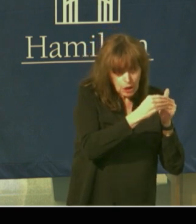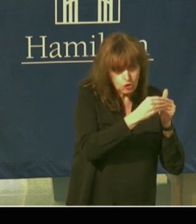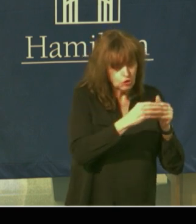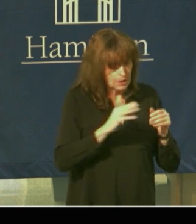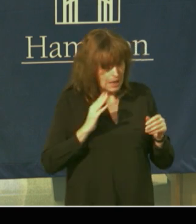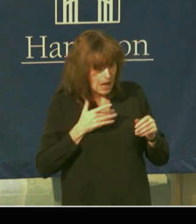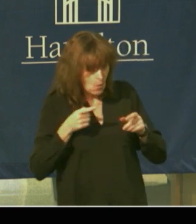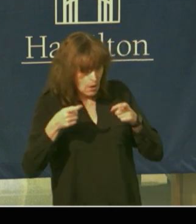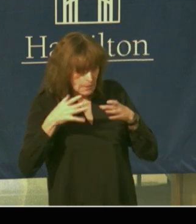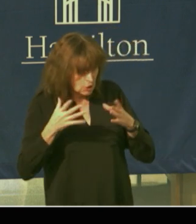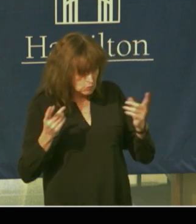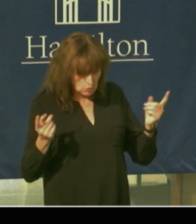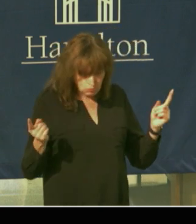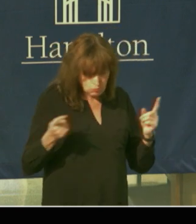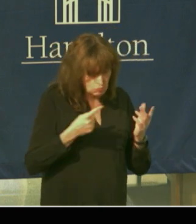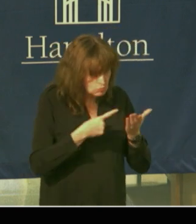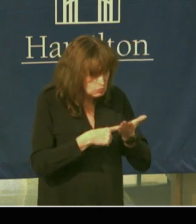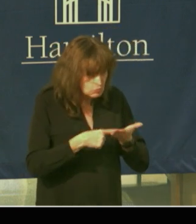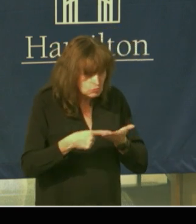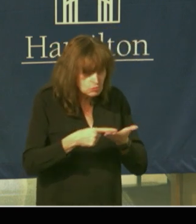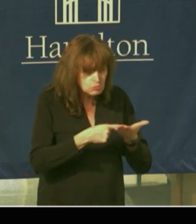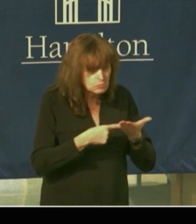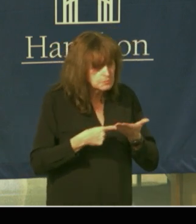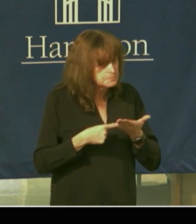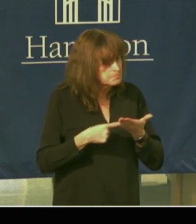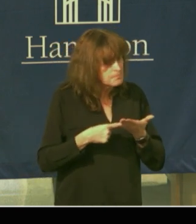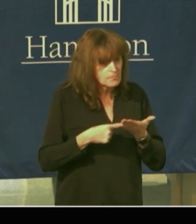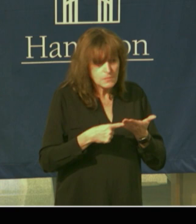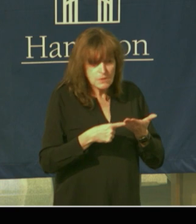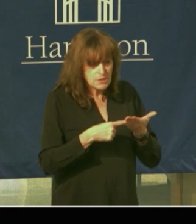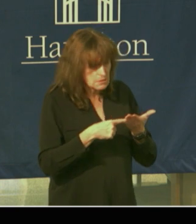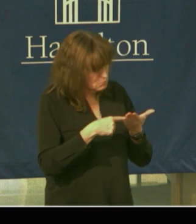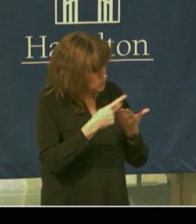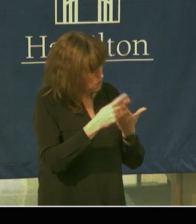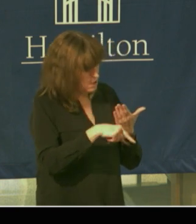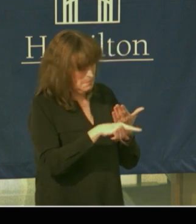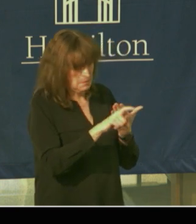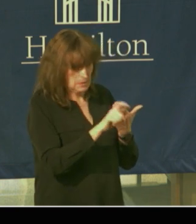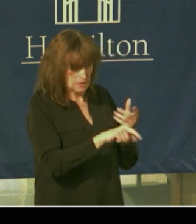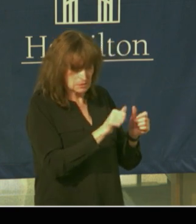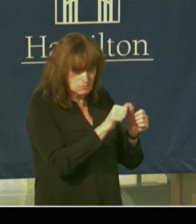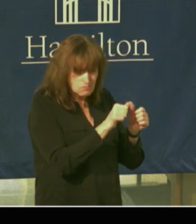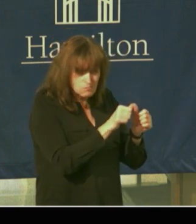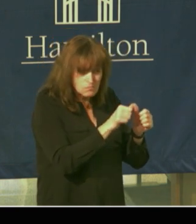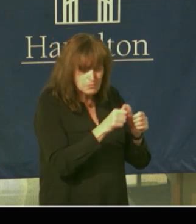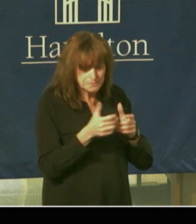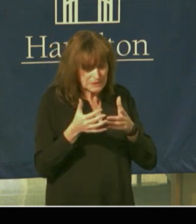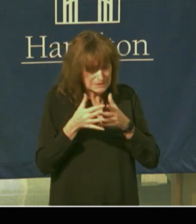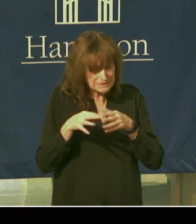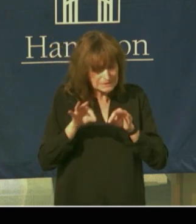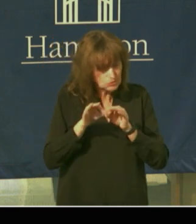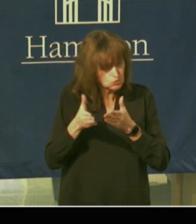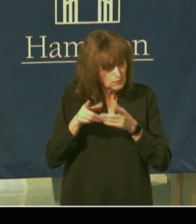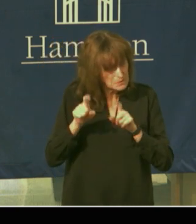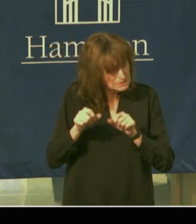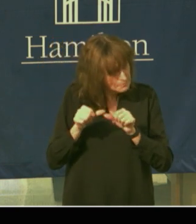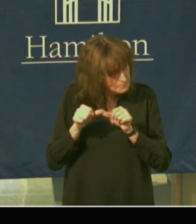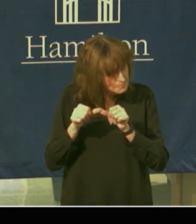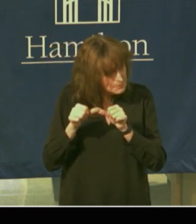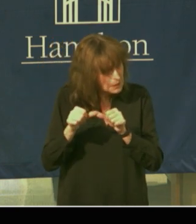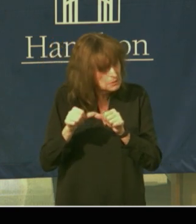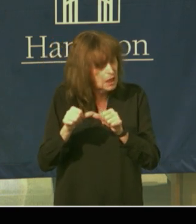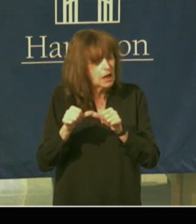for programs that need to continue to operate. And there's a number of essential services. So in the HSR, we previously announced